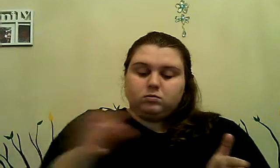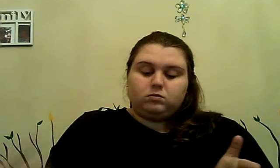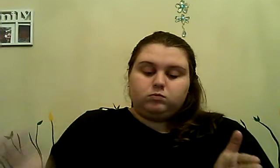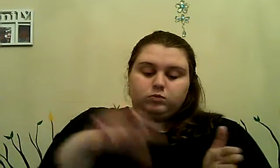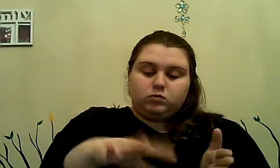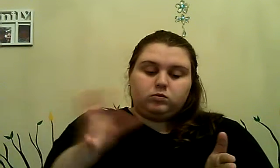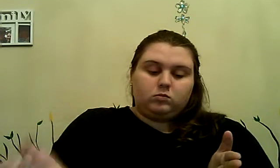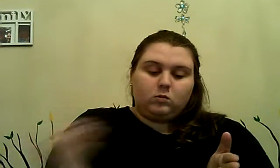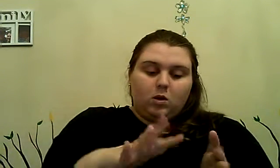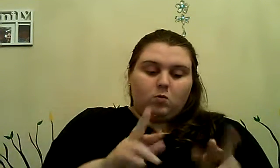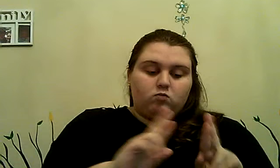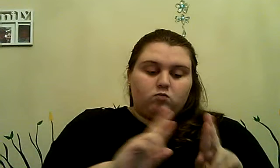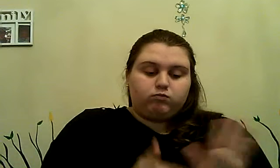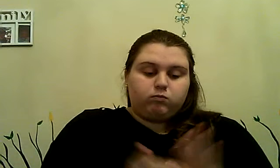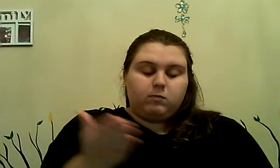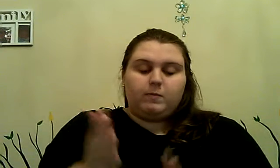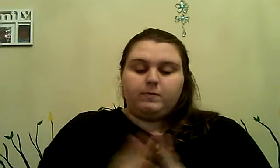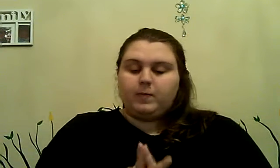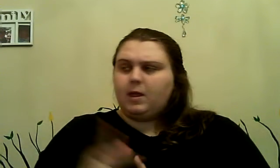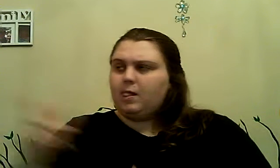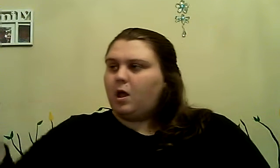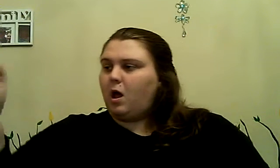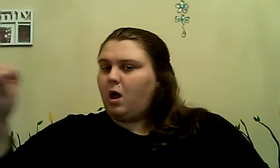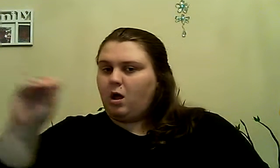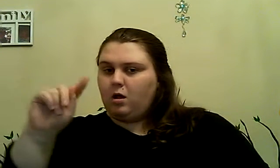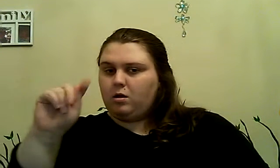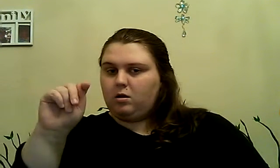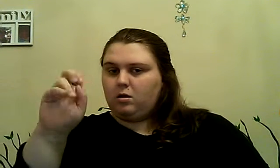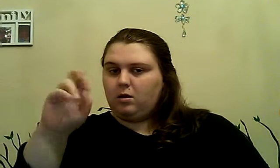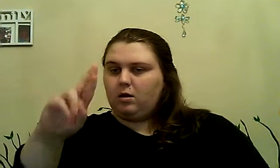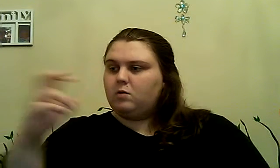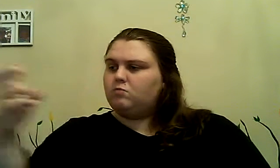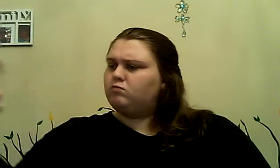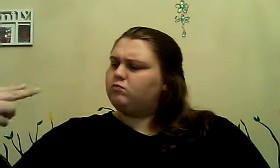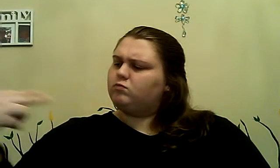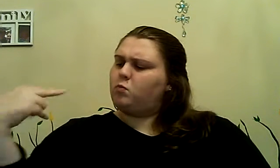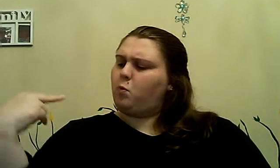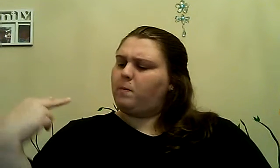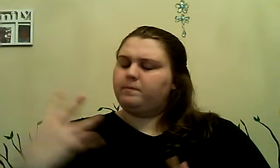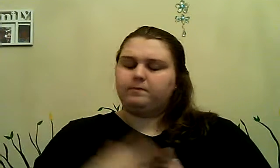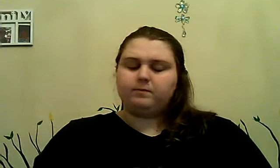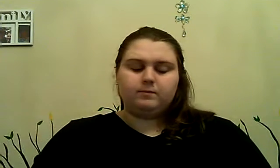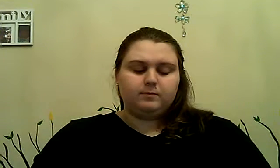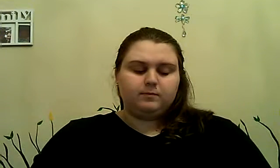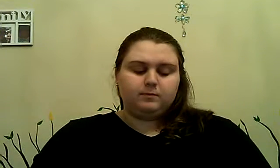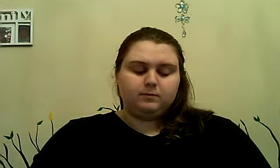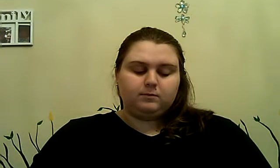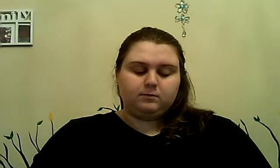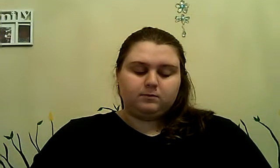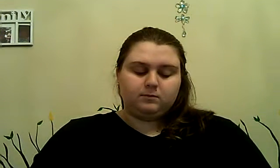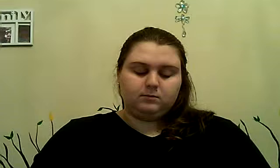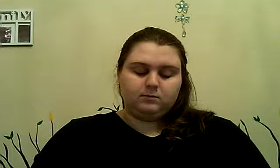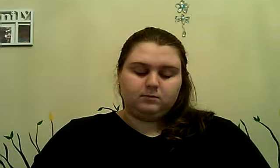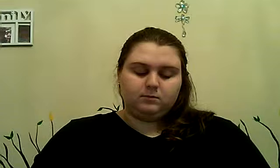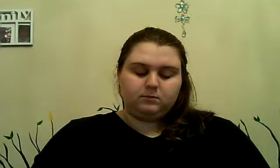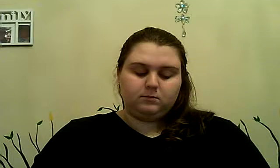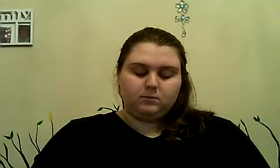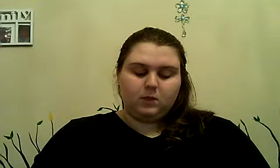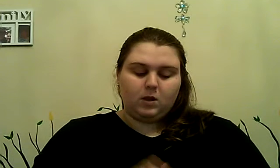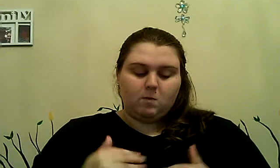of really watched us. We made a few more noises as we were putting things in. Got in the boat, kind of eased our way over closer, and were able